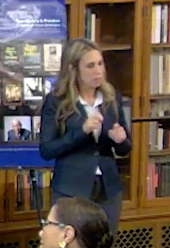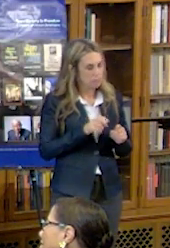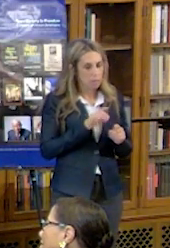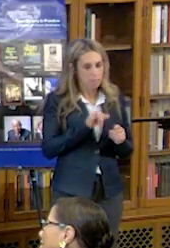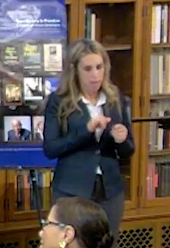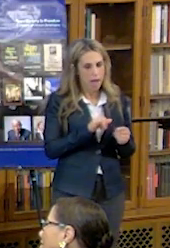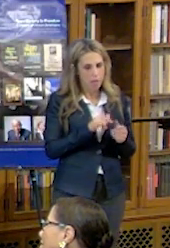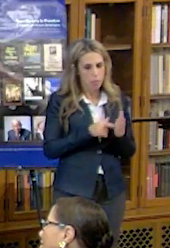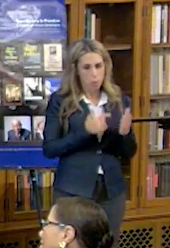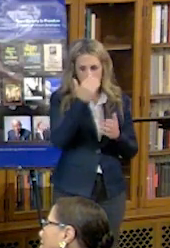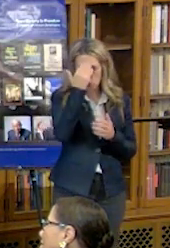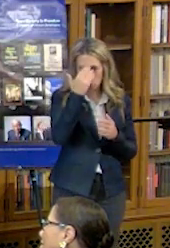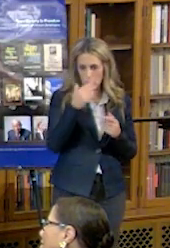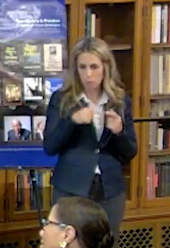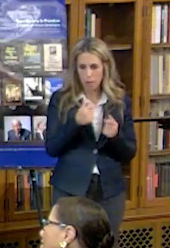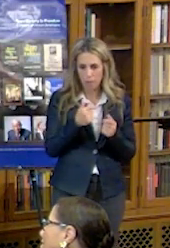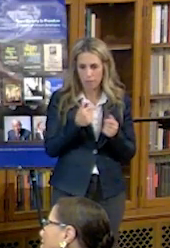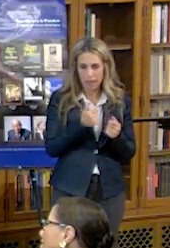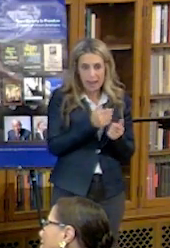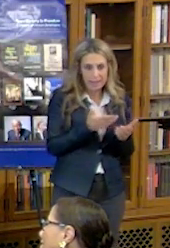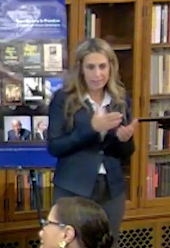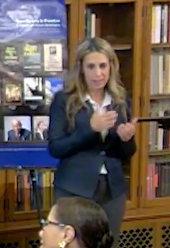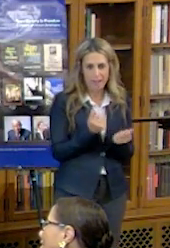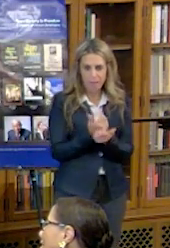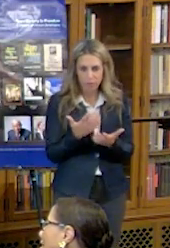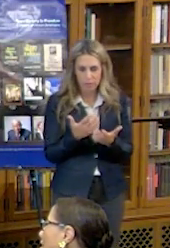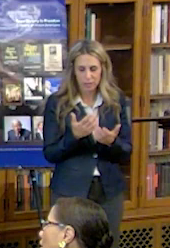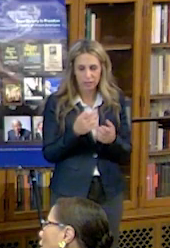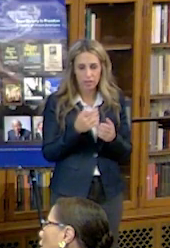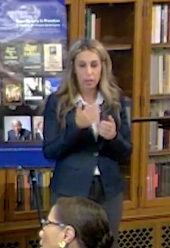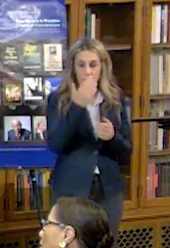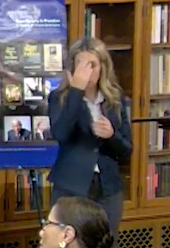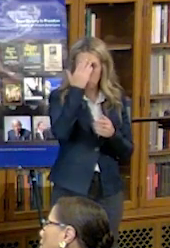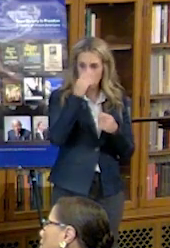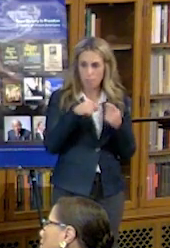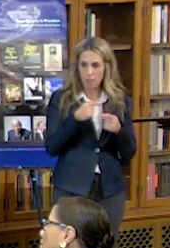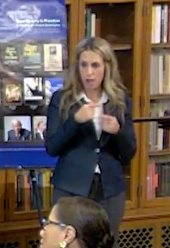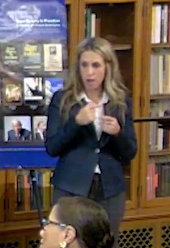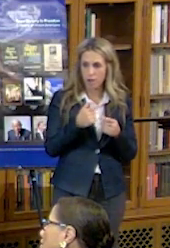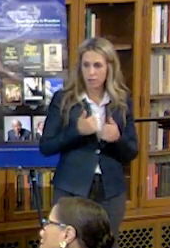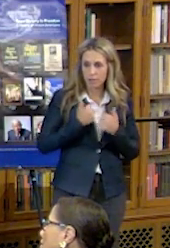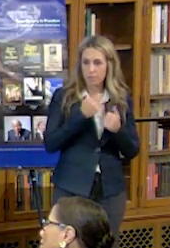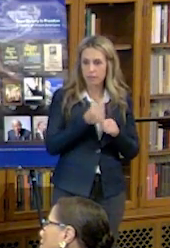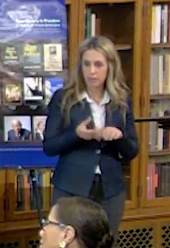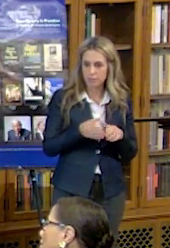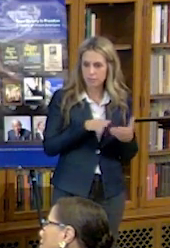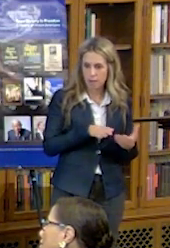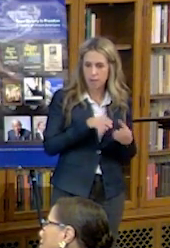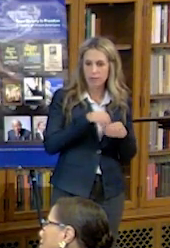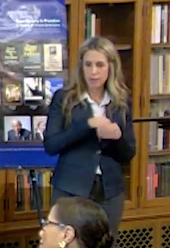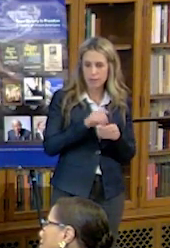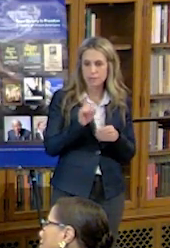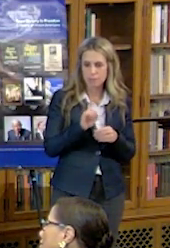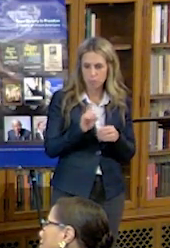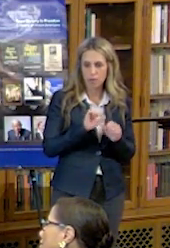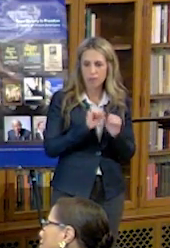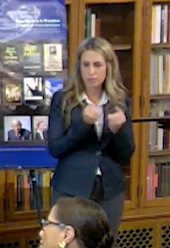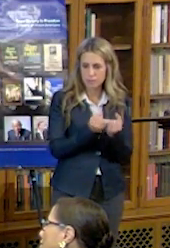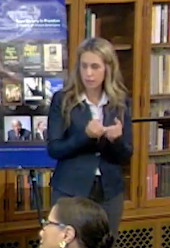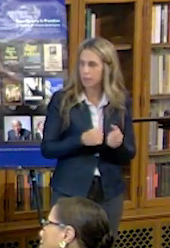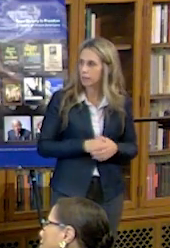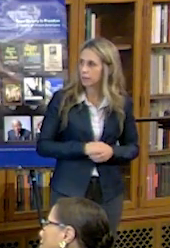could know about anything and everything and most certainly what we could know about living and dying in a Democratic